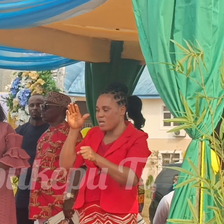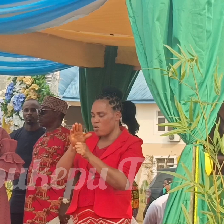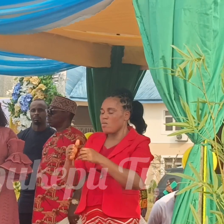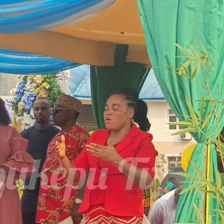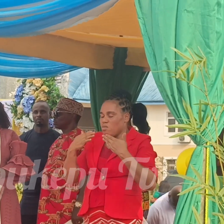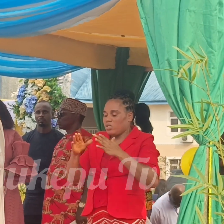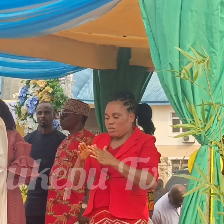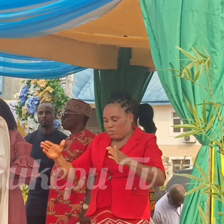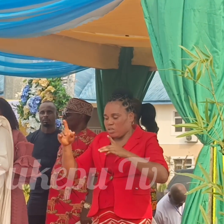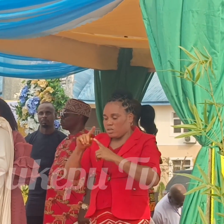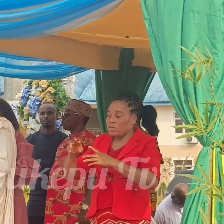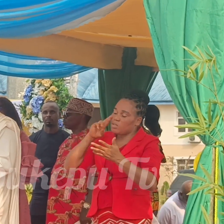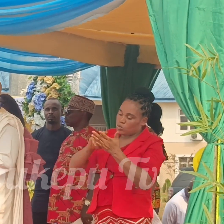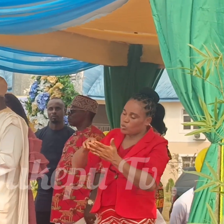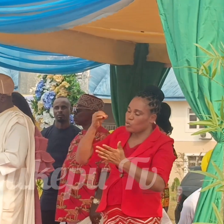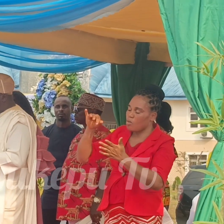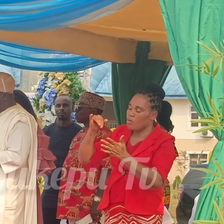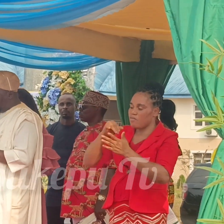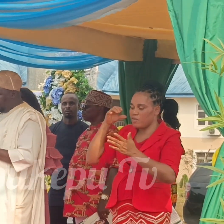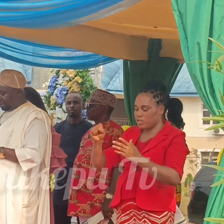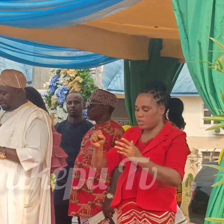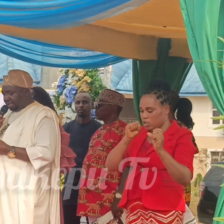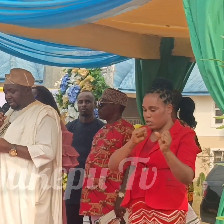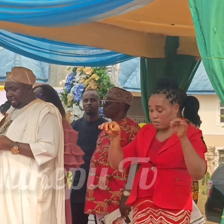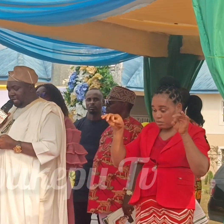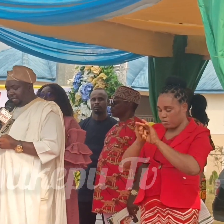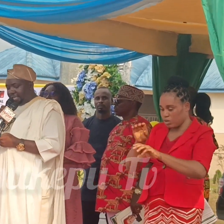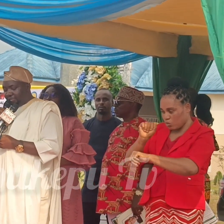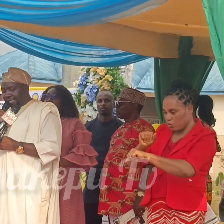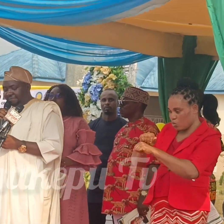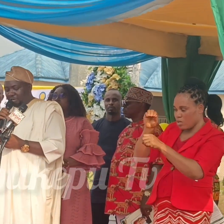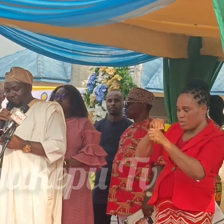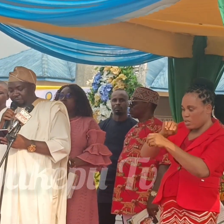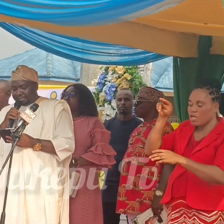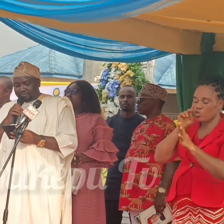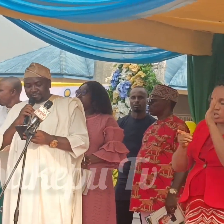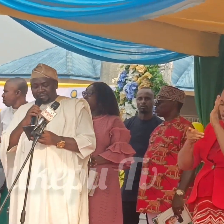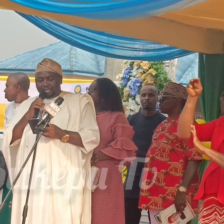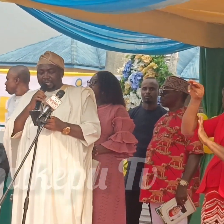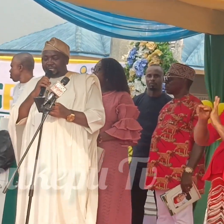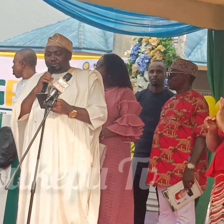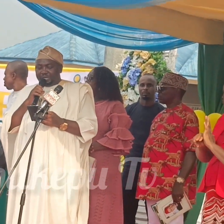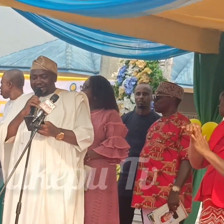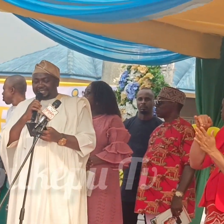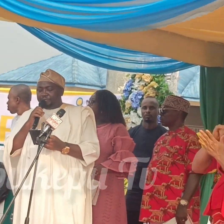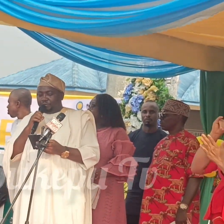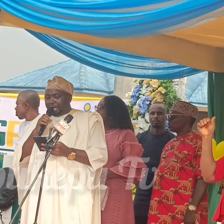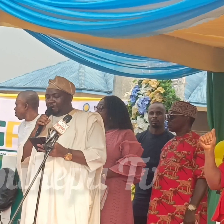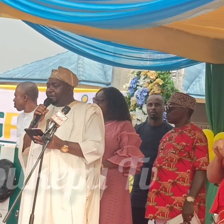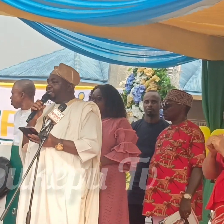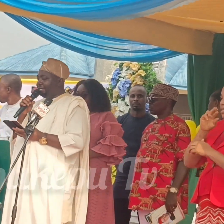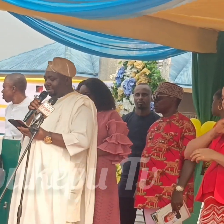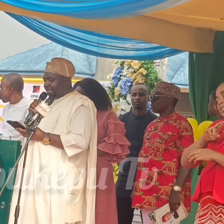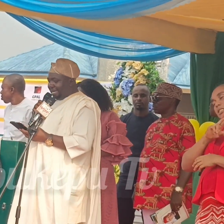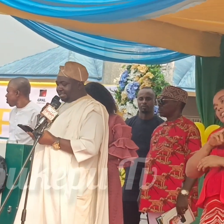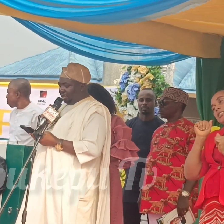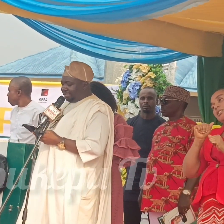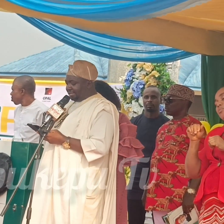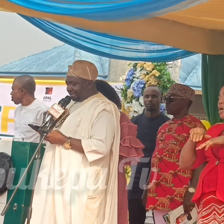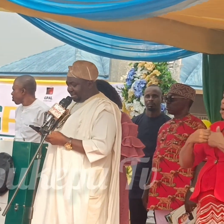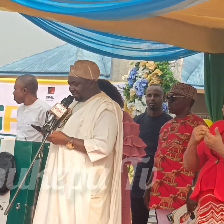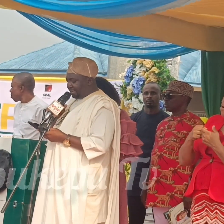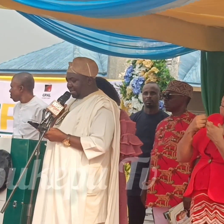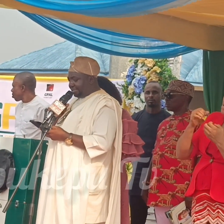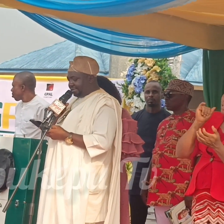space in recognition of its strategic role in Nigeria's development. It is regrettable, however, that such